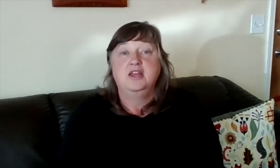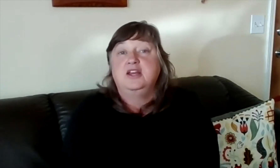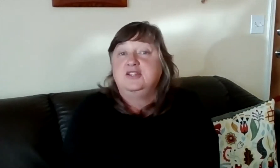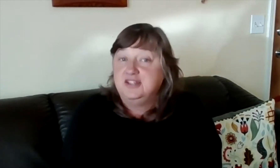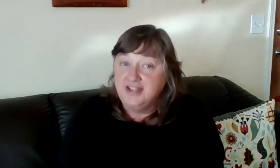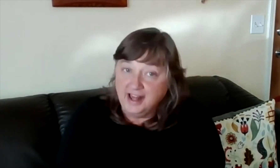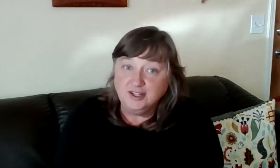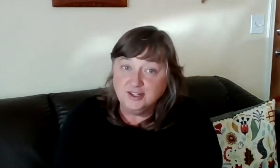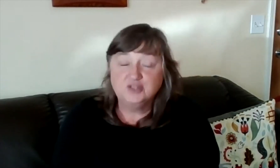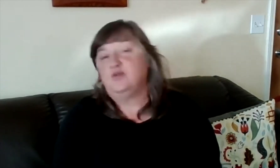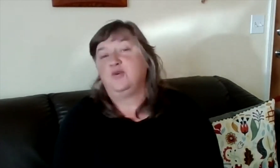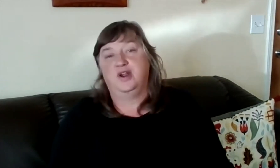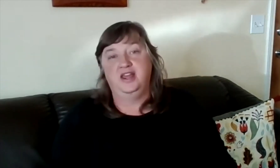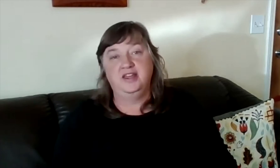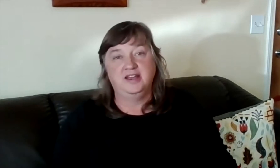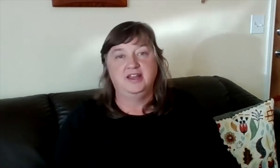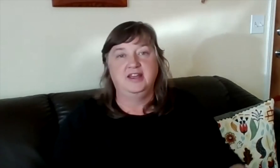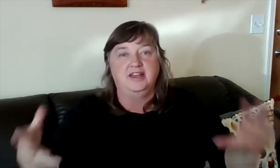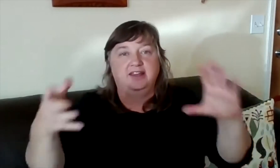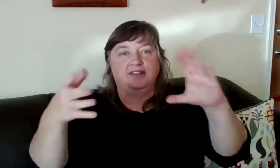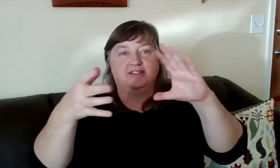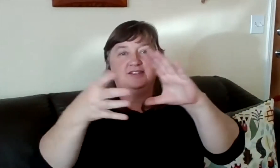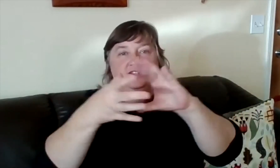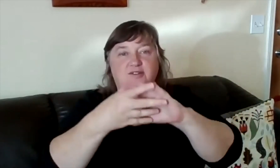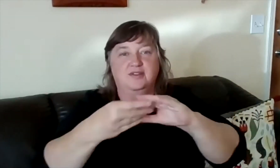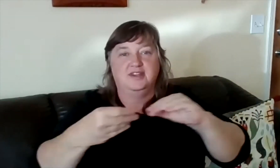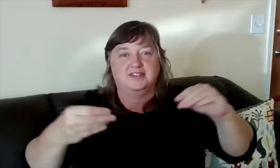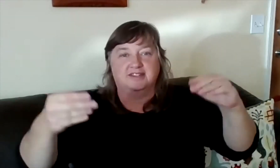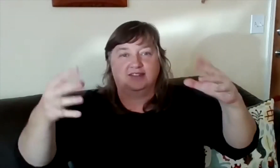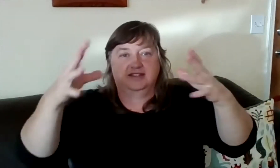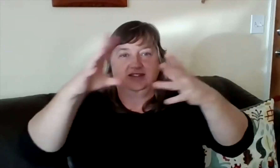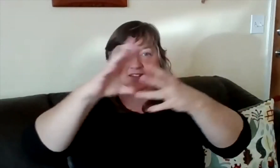To tell a story is to do this.